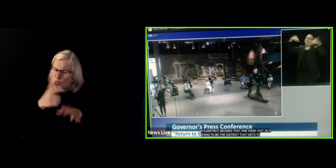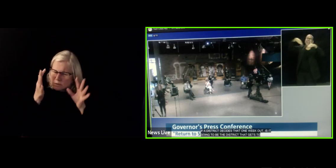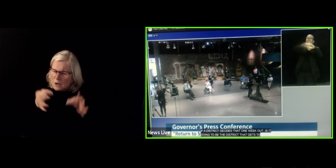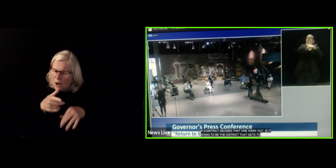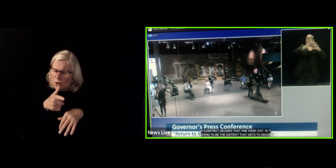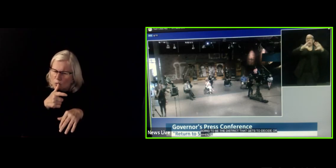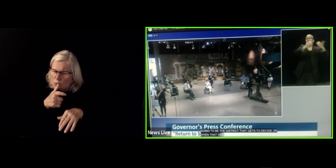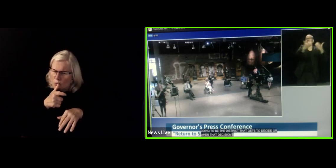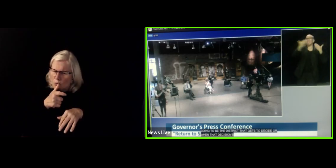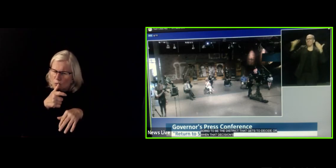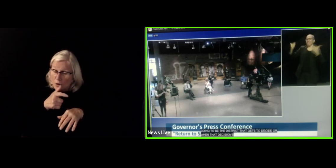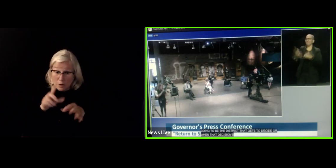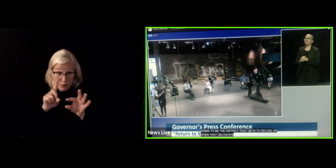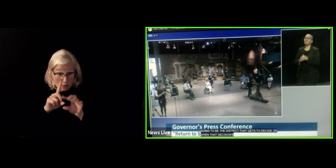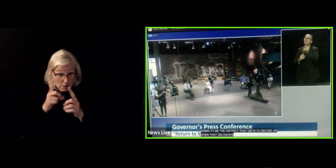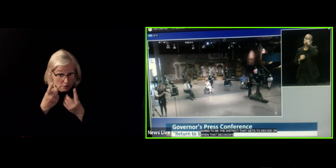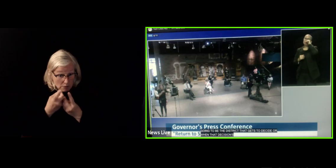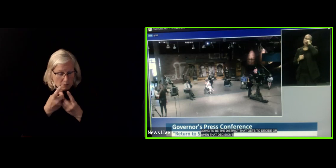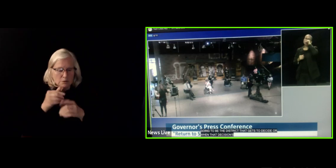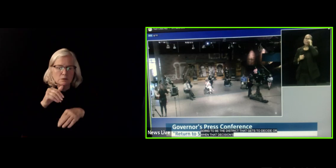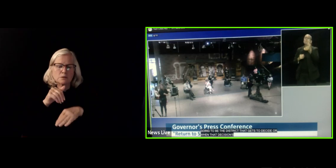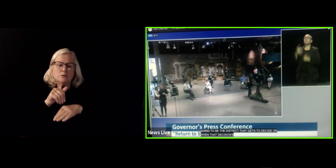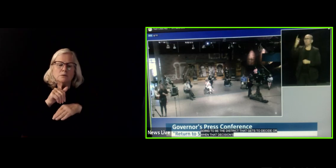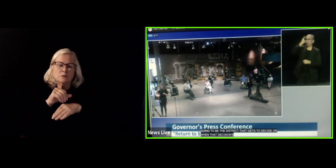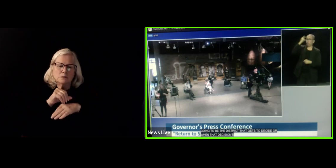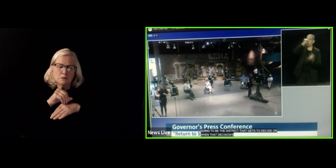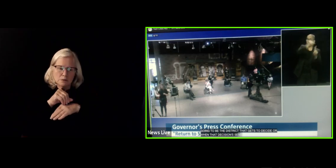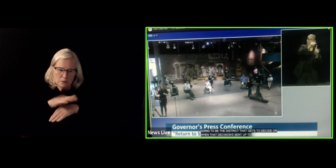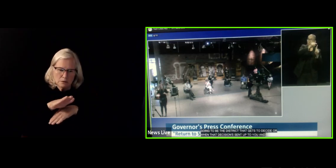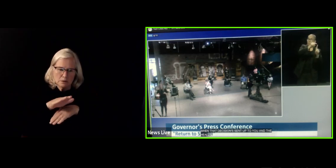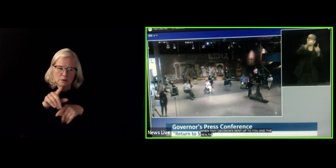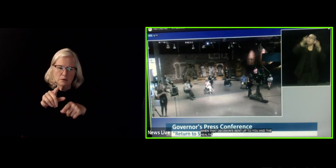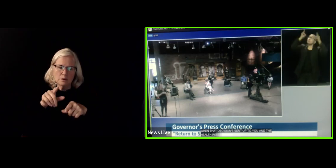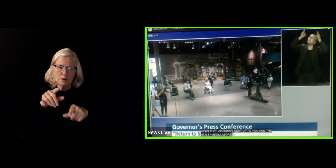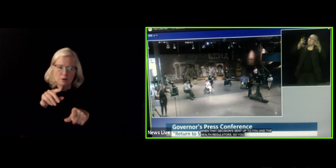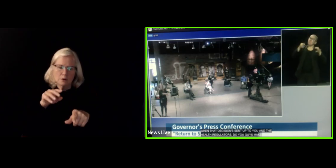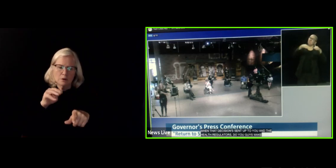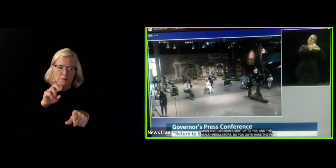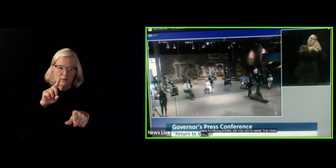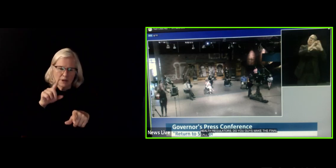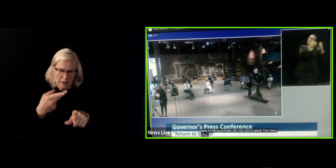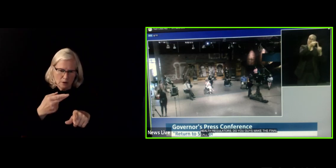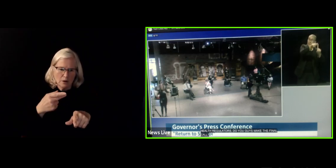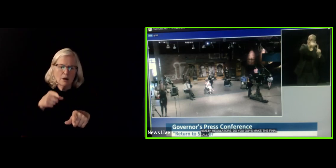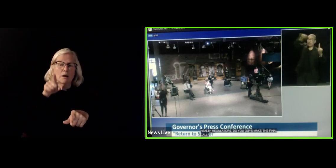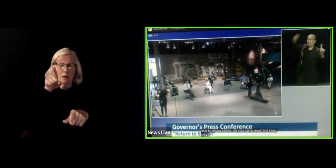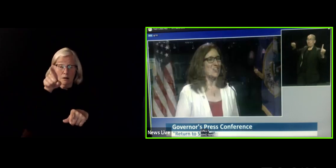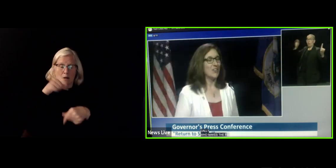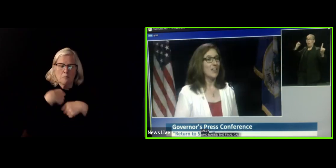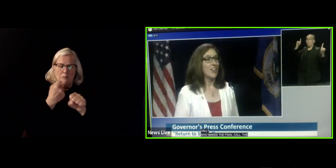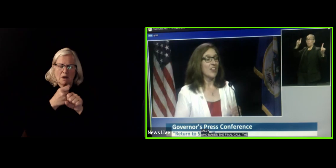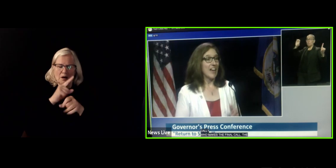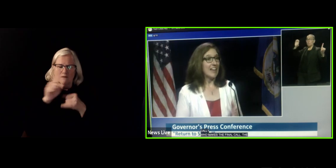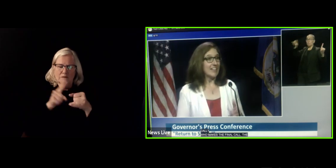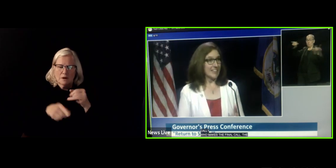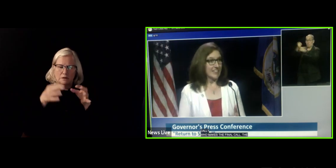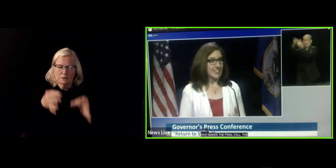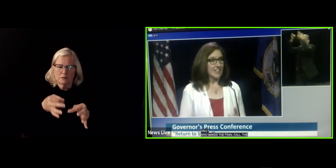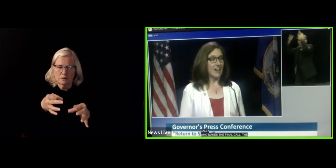health regulators, do you guys make the final call? Who makes the final call, the district or you guys?